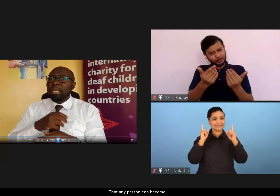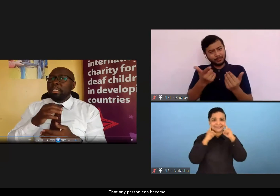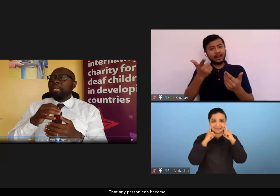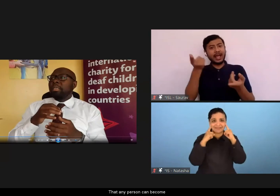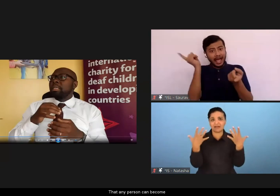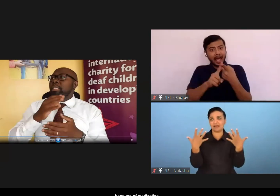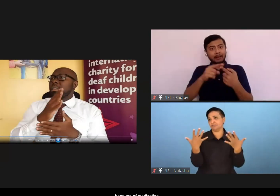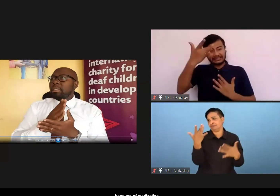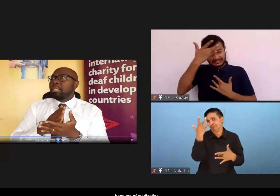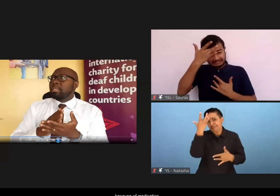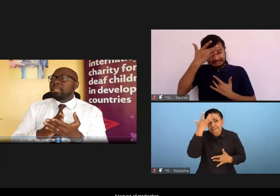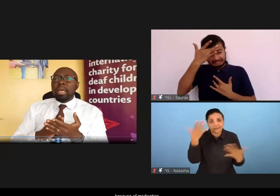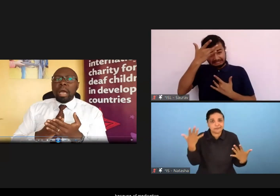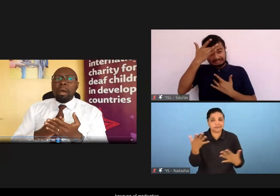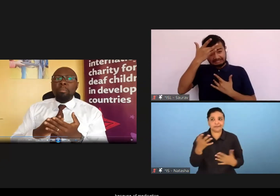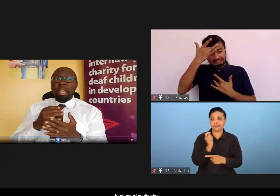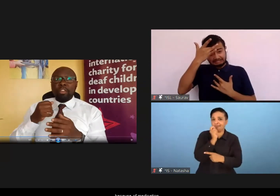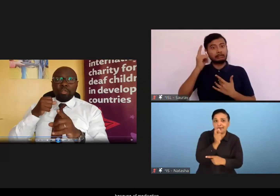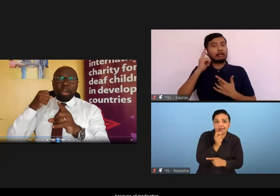medication